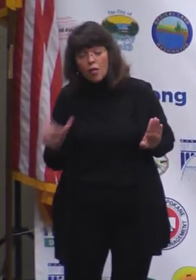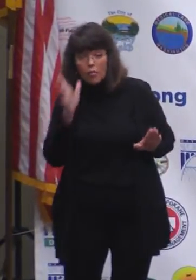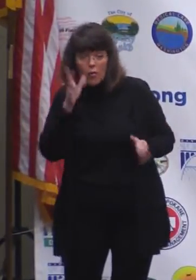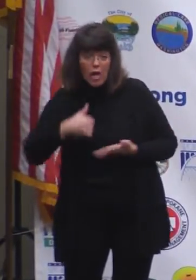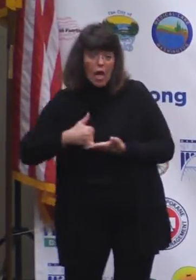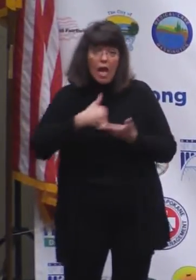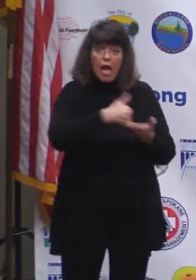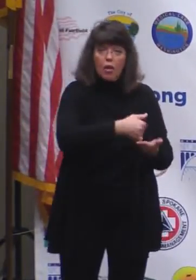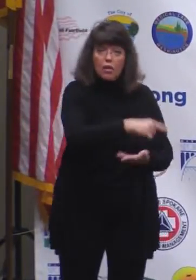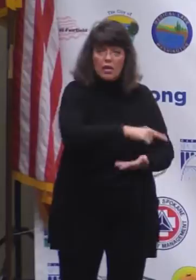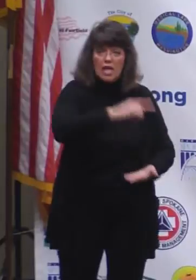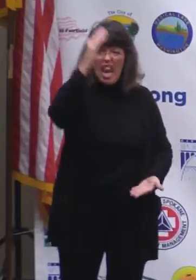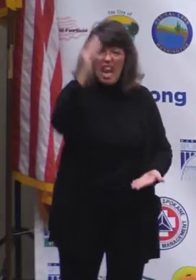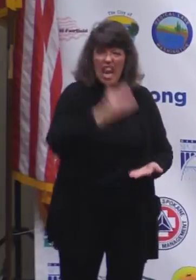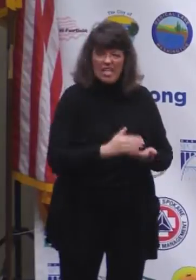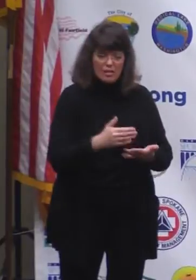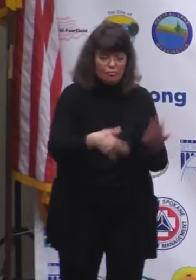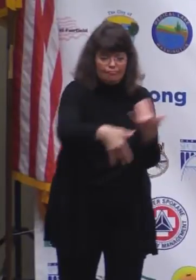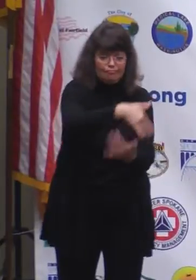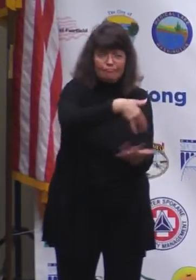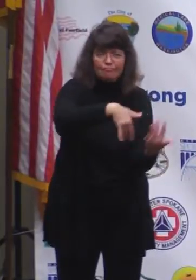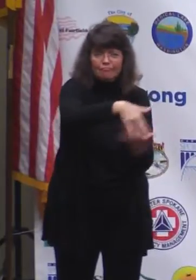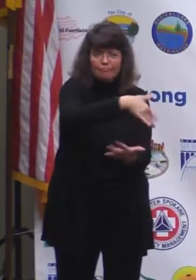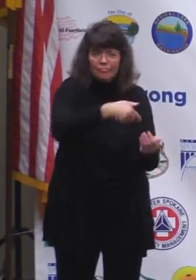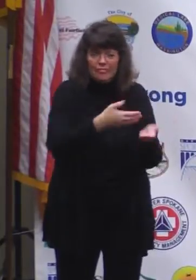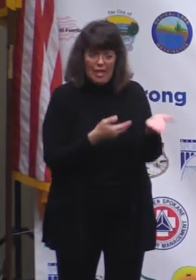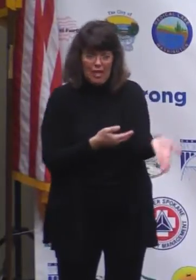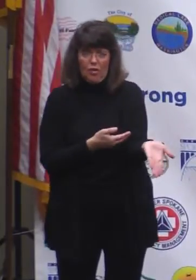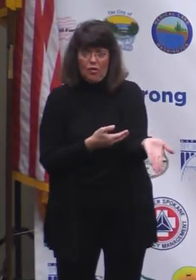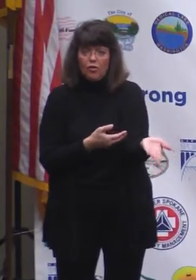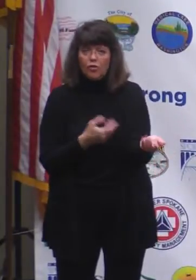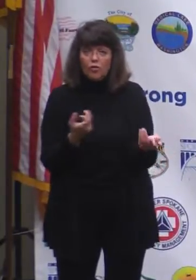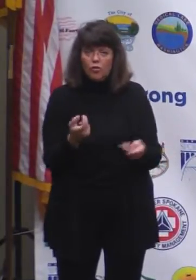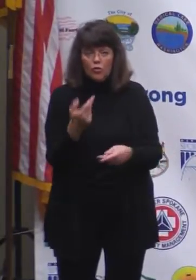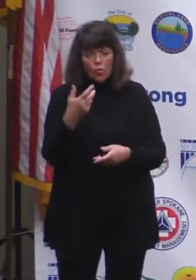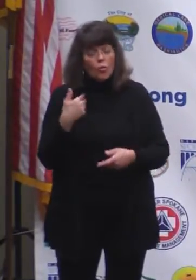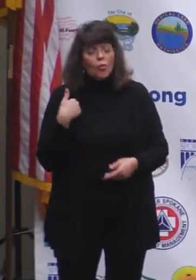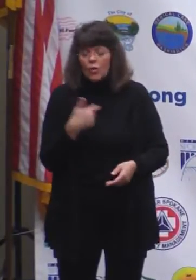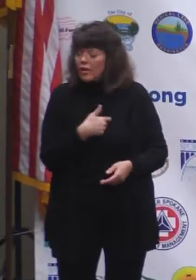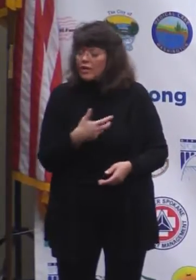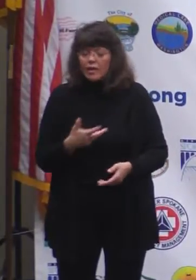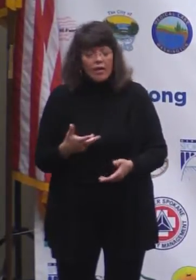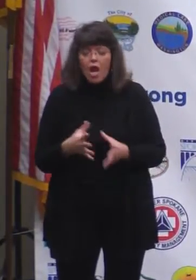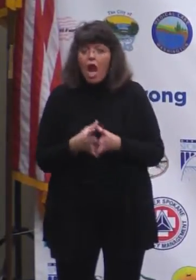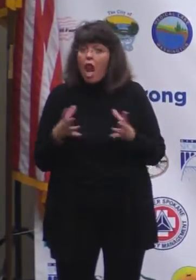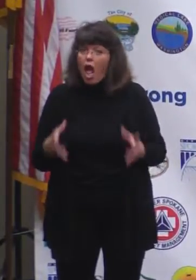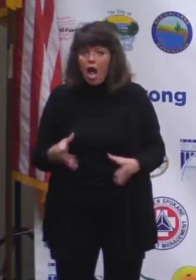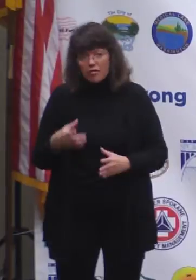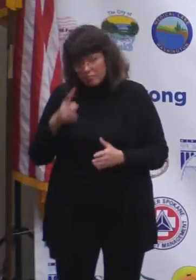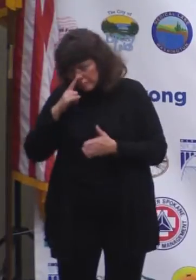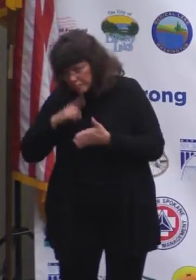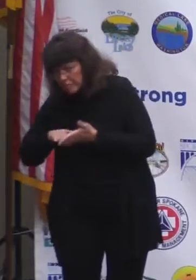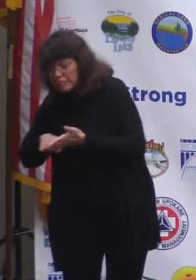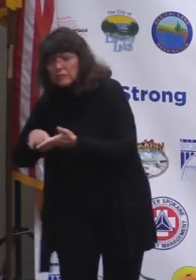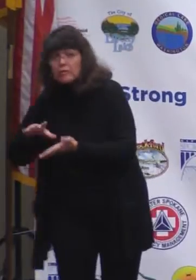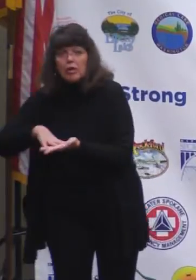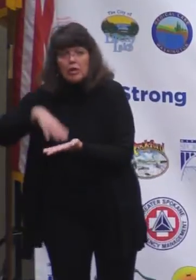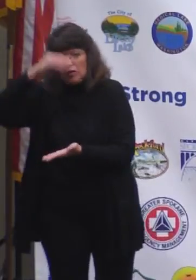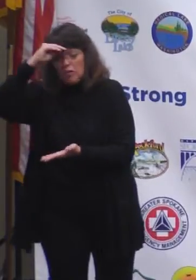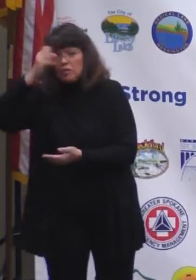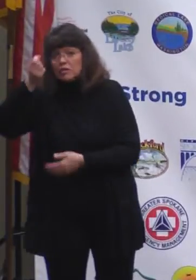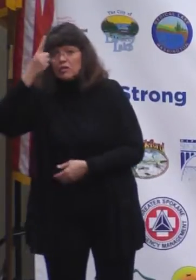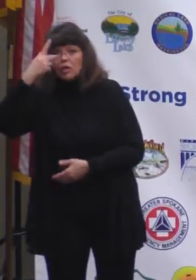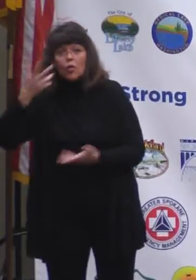is an initial phase while we understand in greater detail the full extent of the need. Our regional partners are also